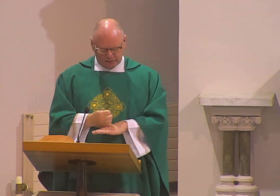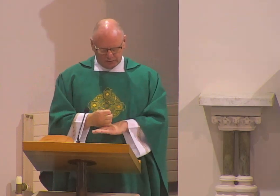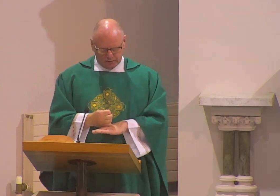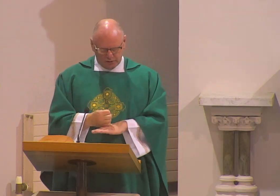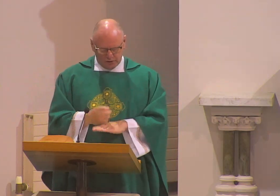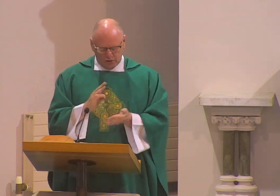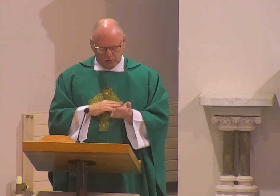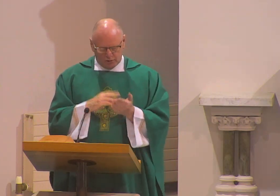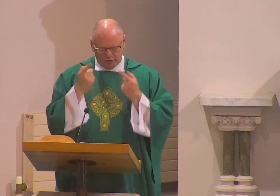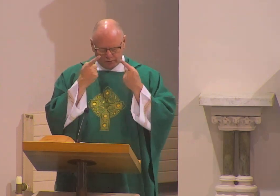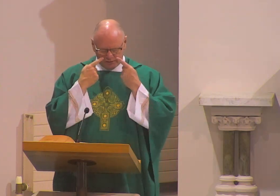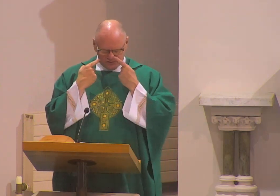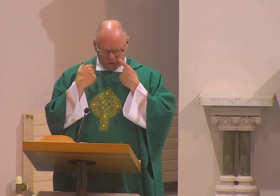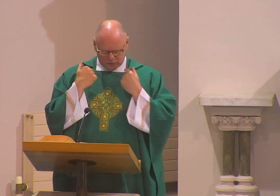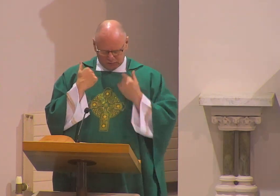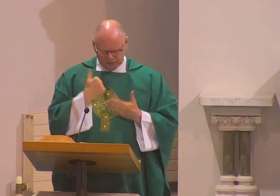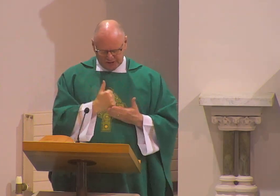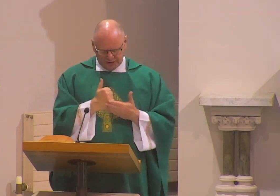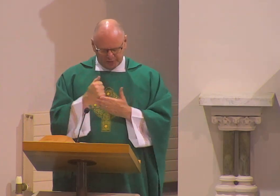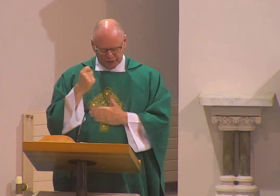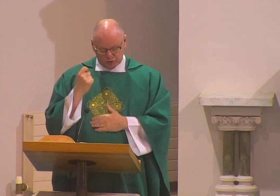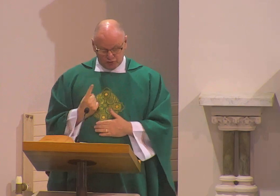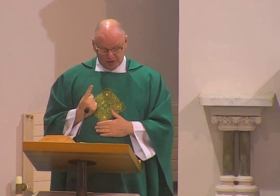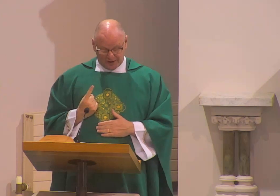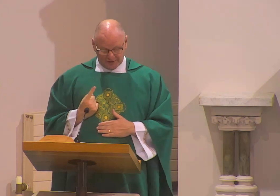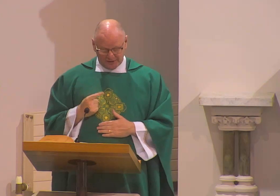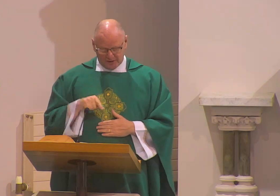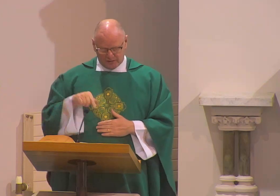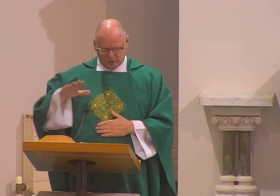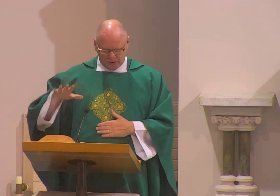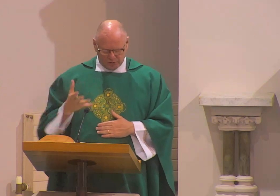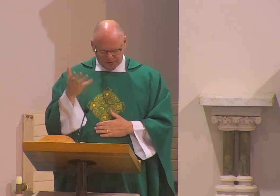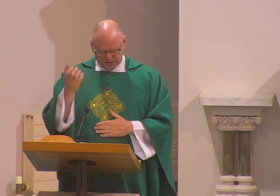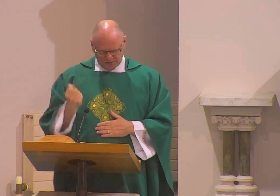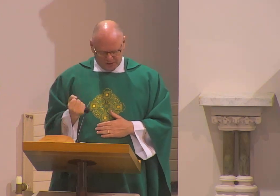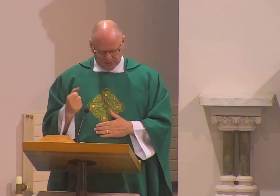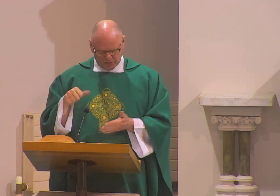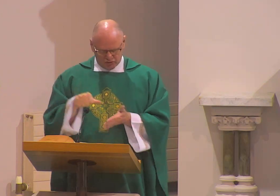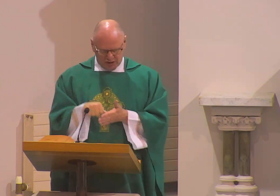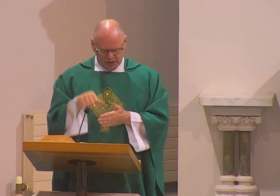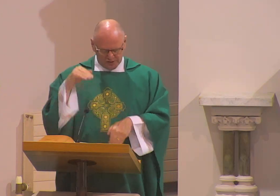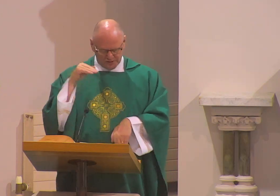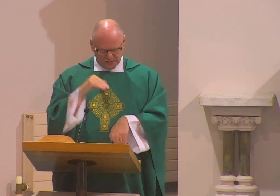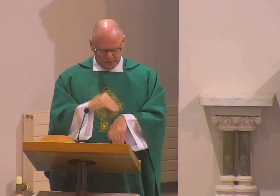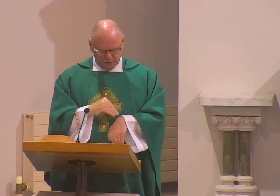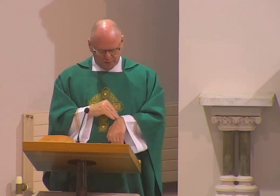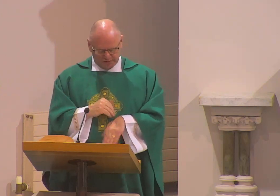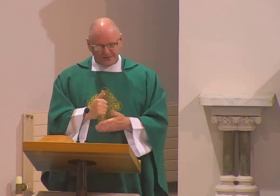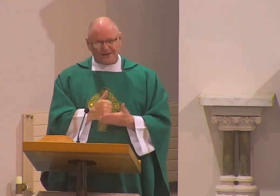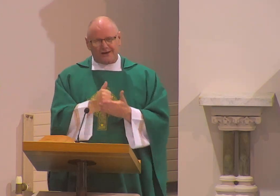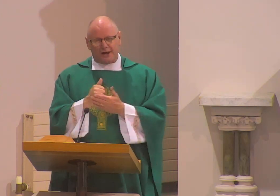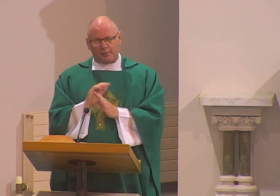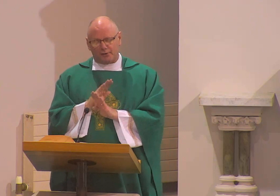evil. Mother of sorrows, help us to realize that we must expect trials and